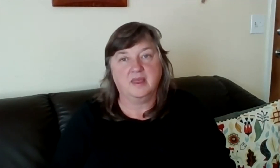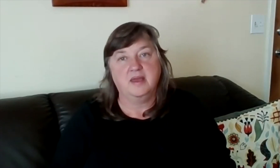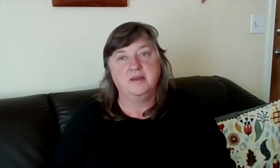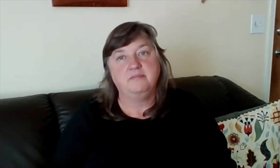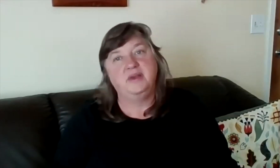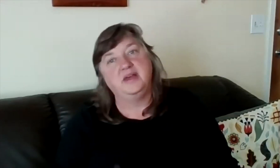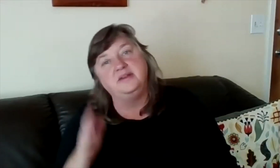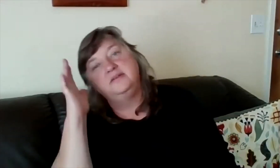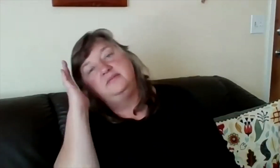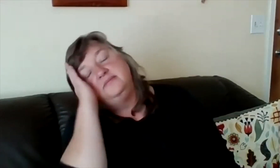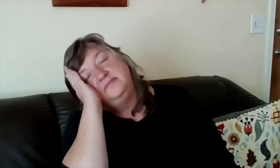bed,